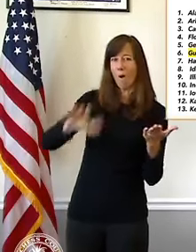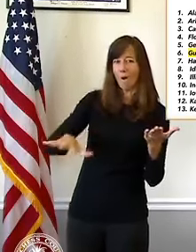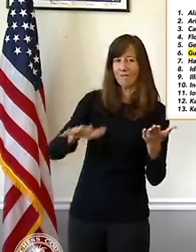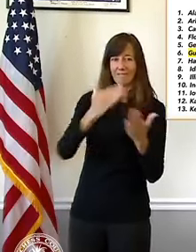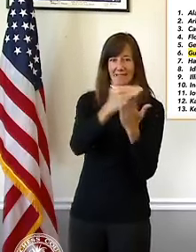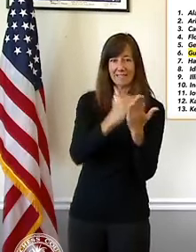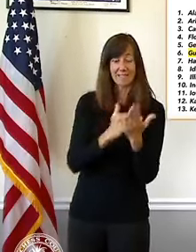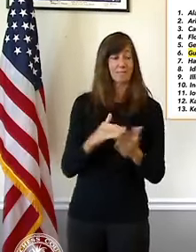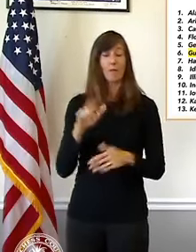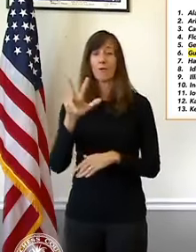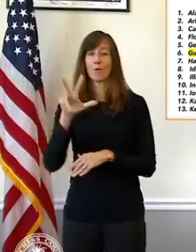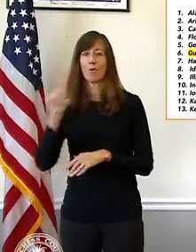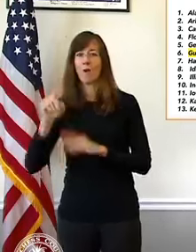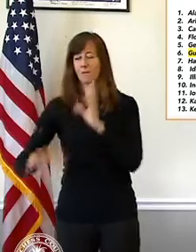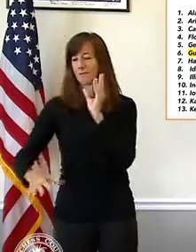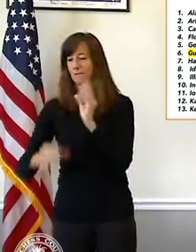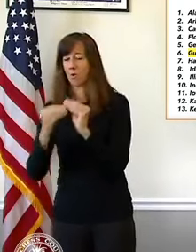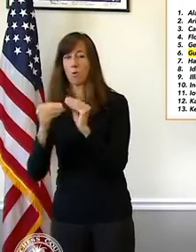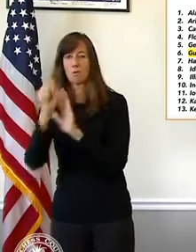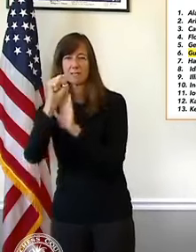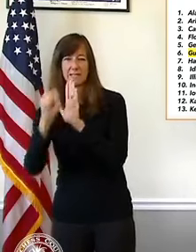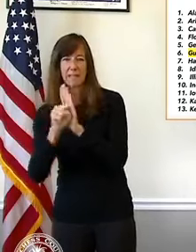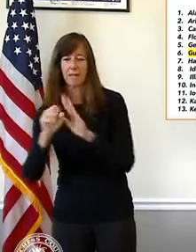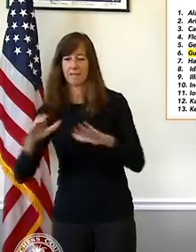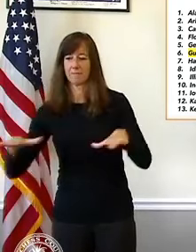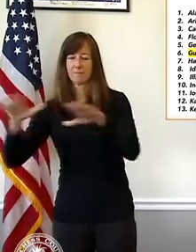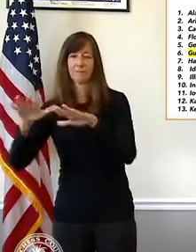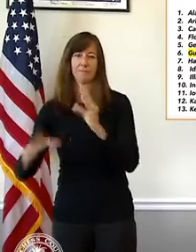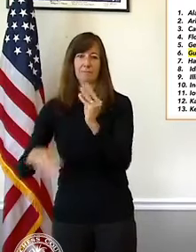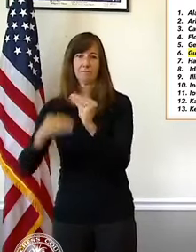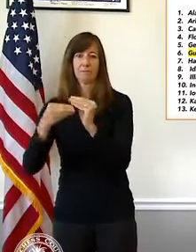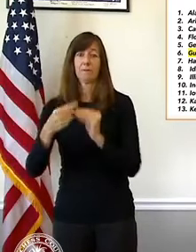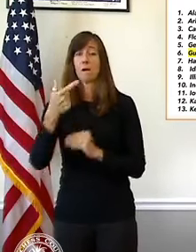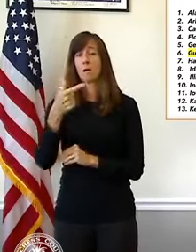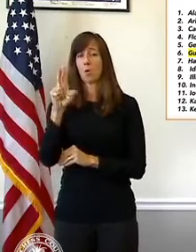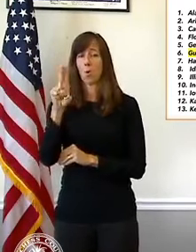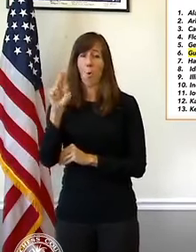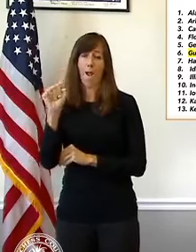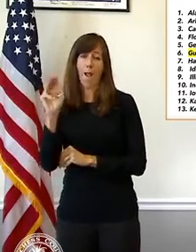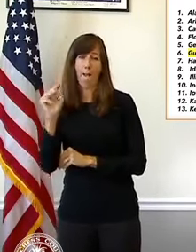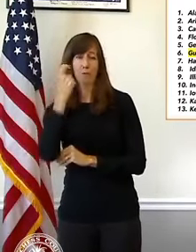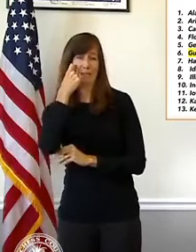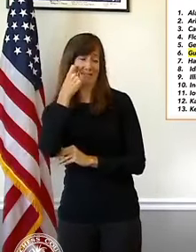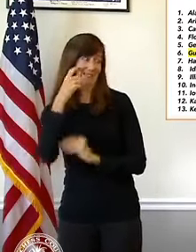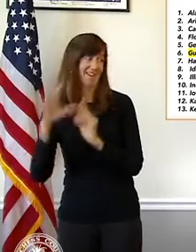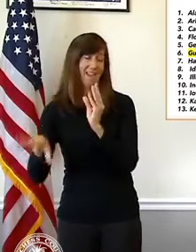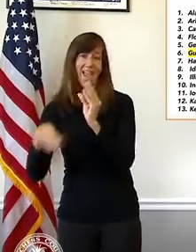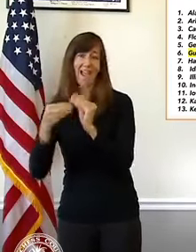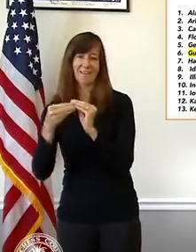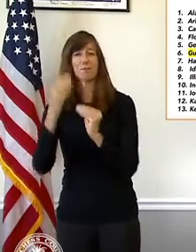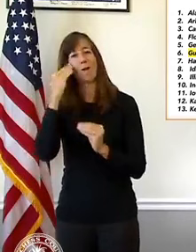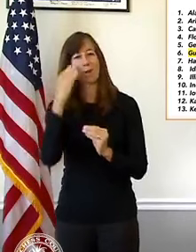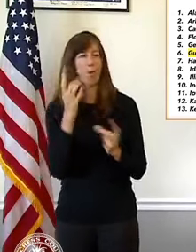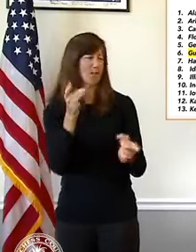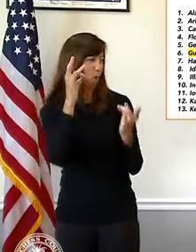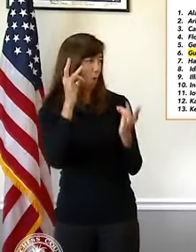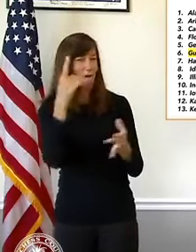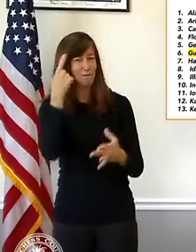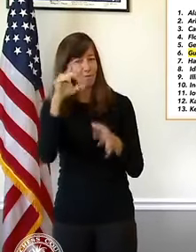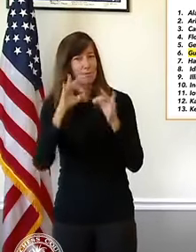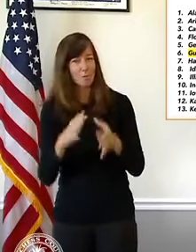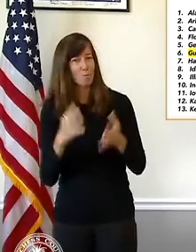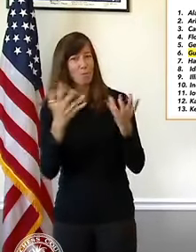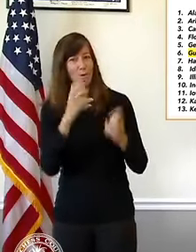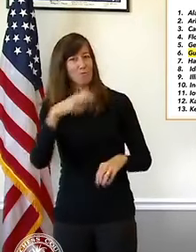are 31 total states and territories now on the list, with Guam being added. And I know that that devastates you. You were going to